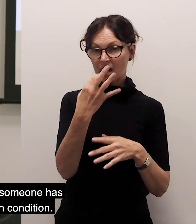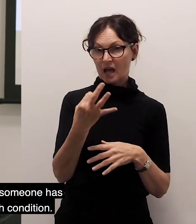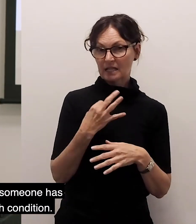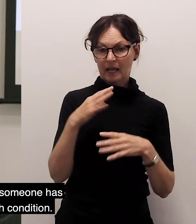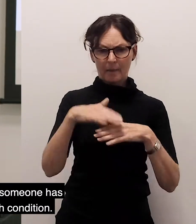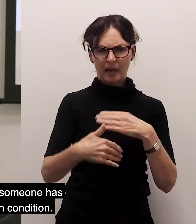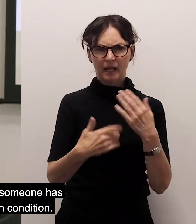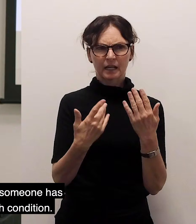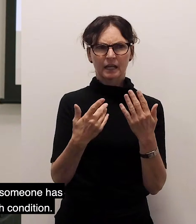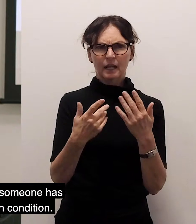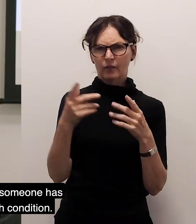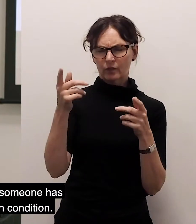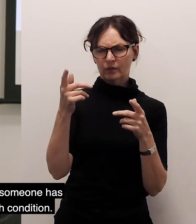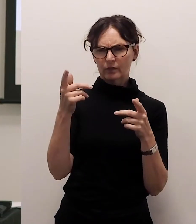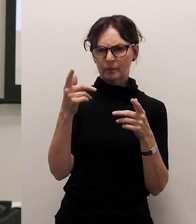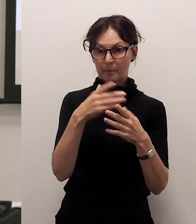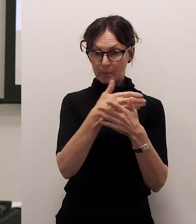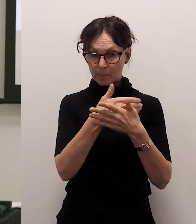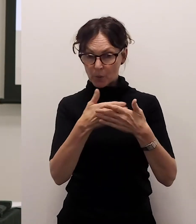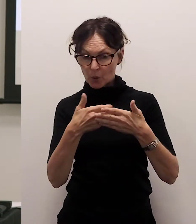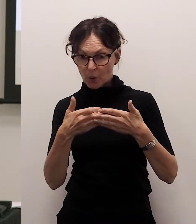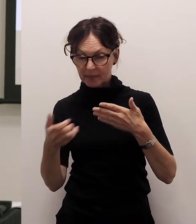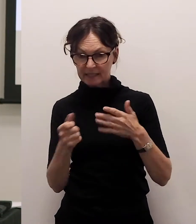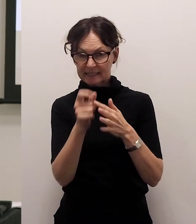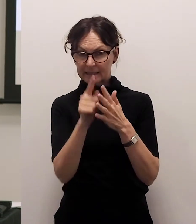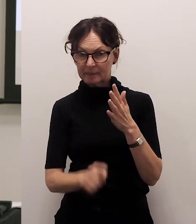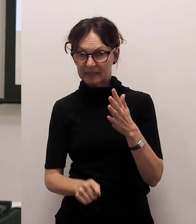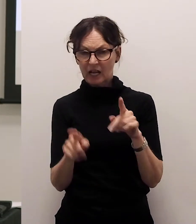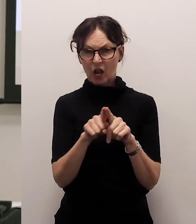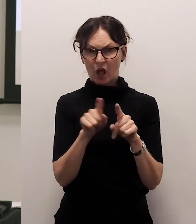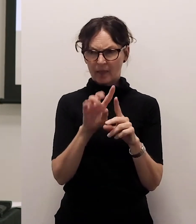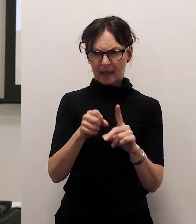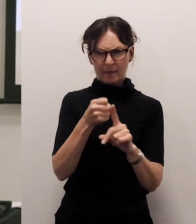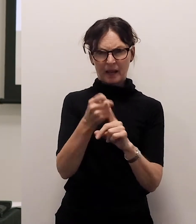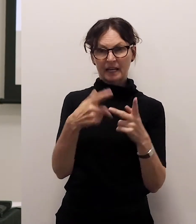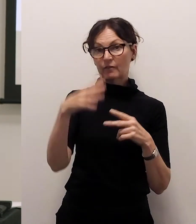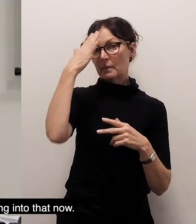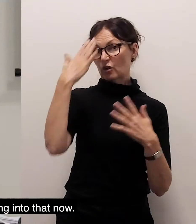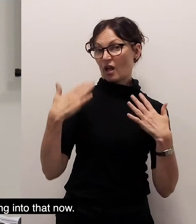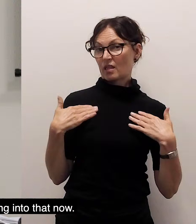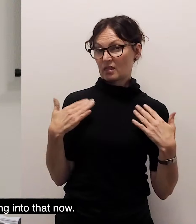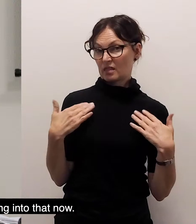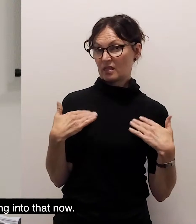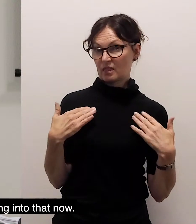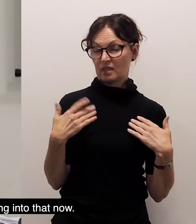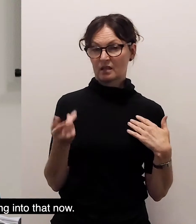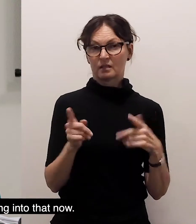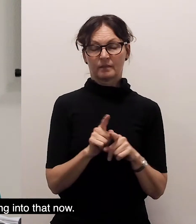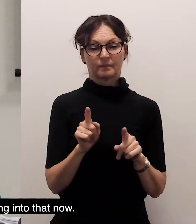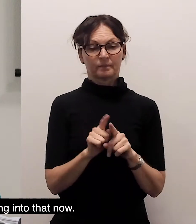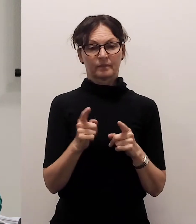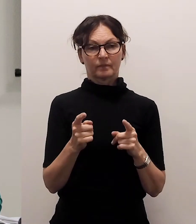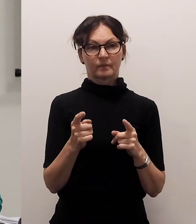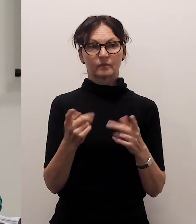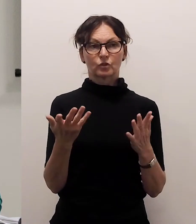disability impacting when someone has a mental health condition. So it's, I guess we're leading into that now,